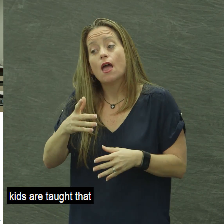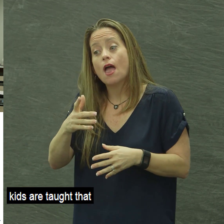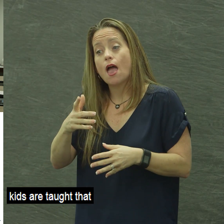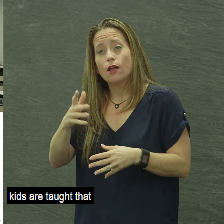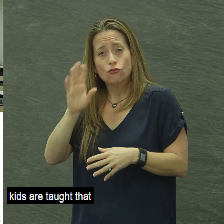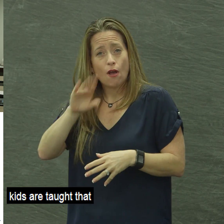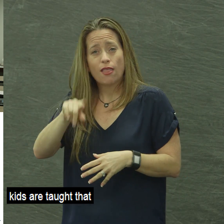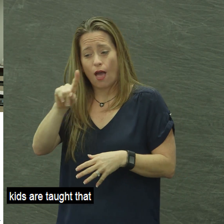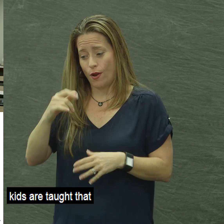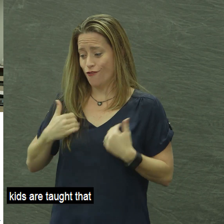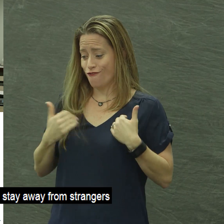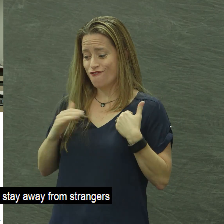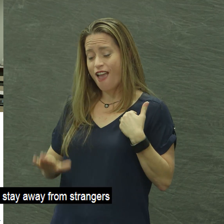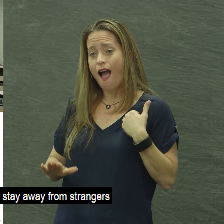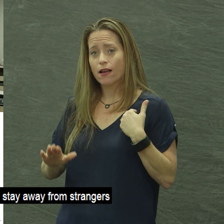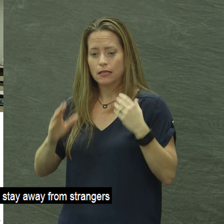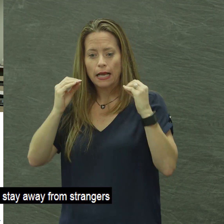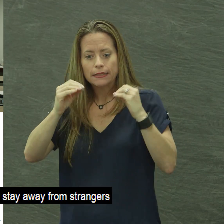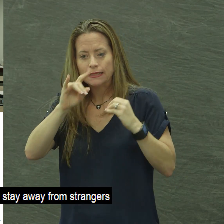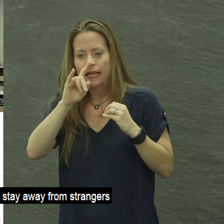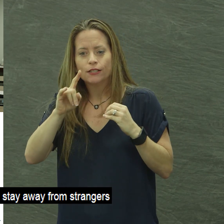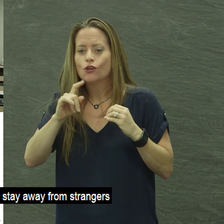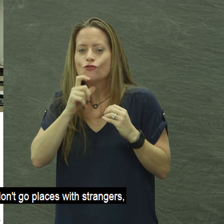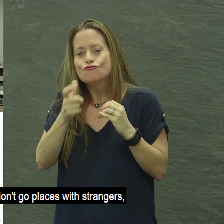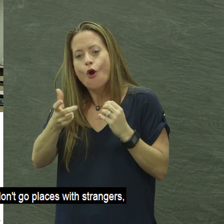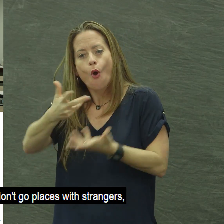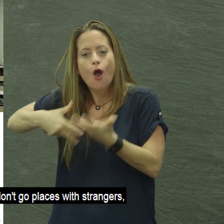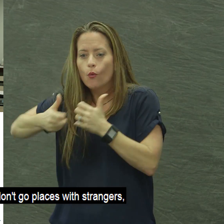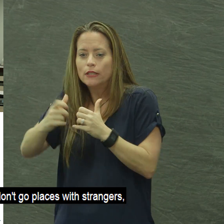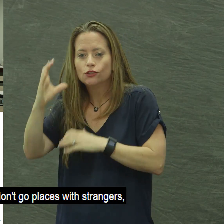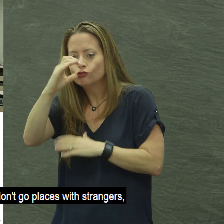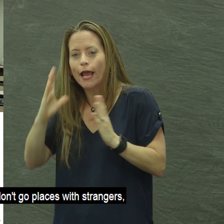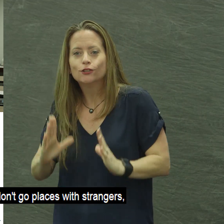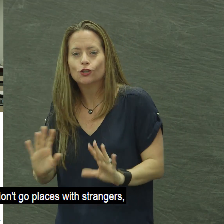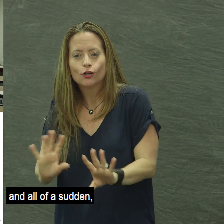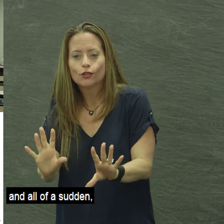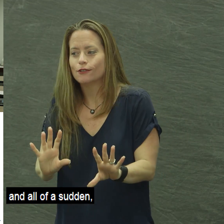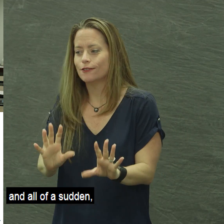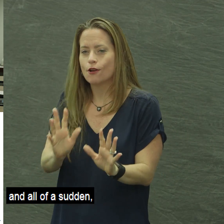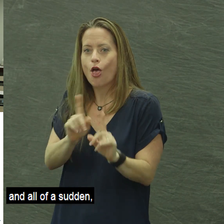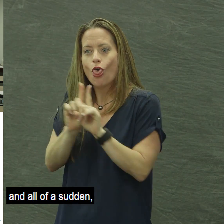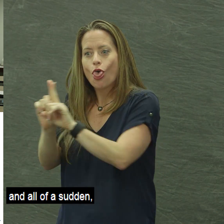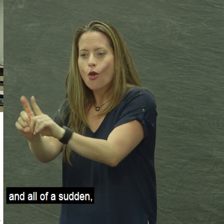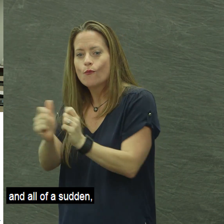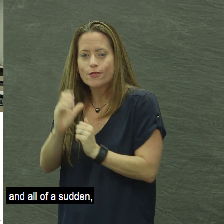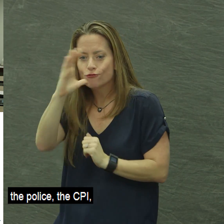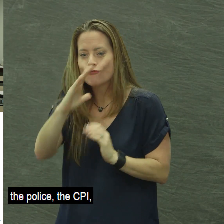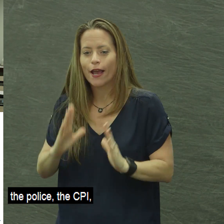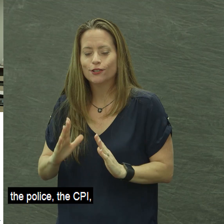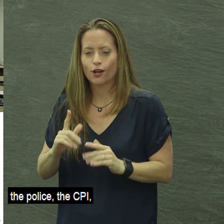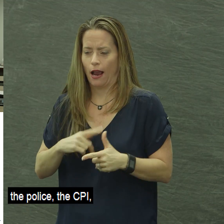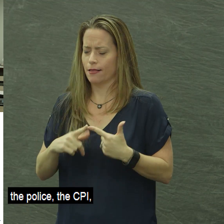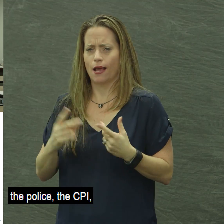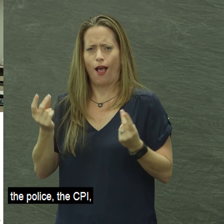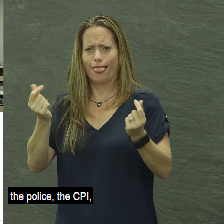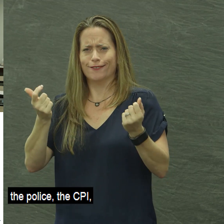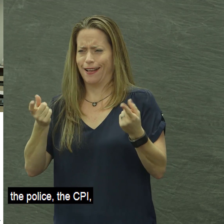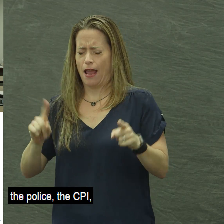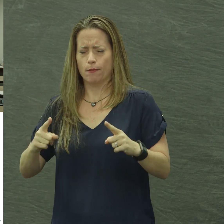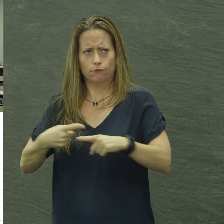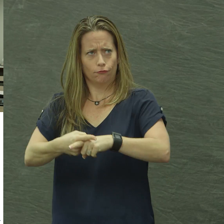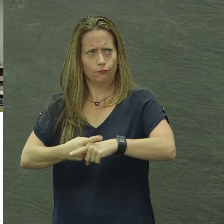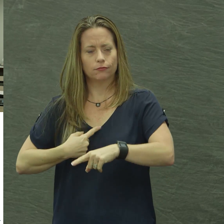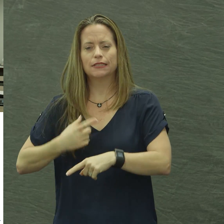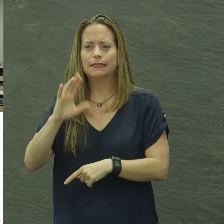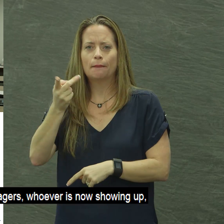taught that, to stay away from strangers and don't go places with strangers, and all of a sudden the police, the